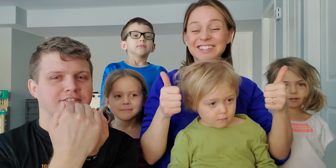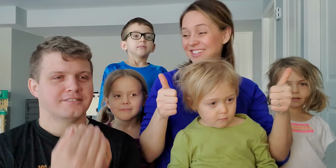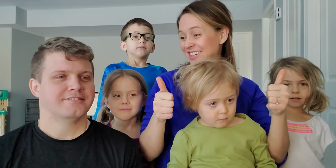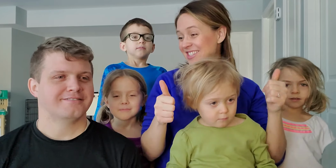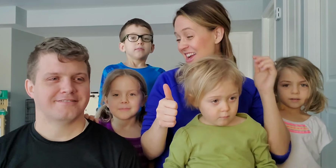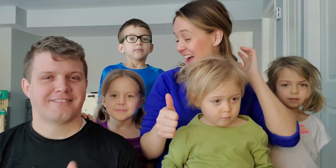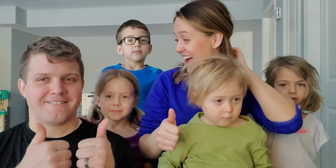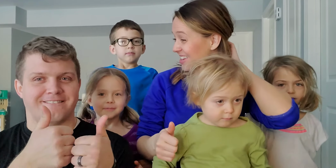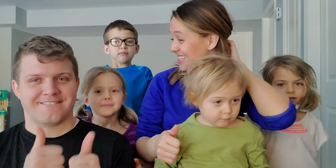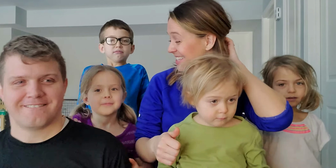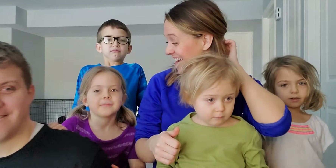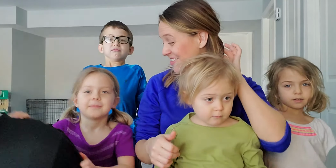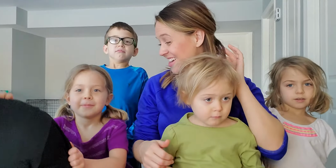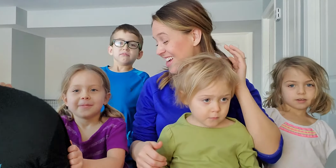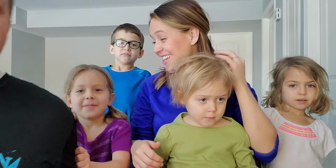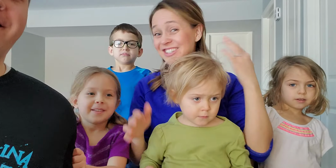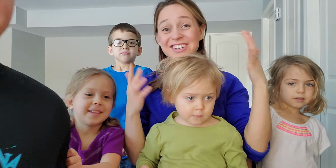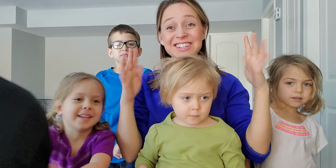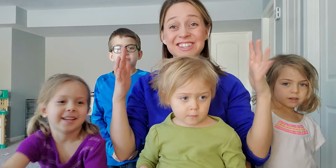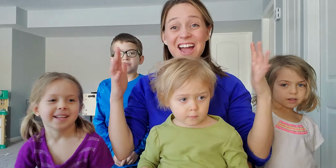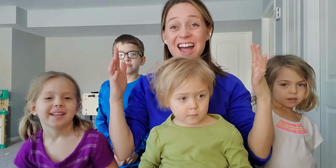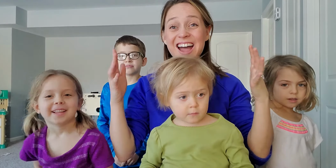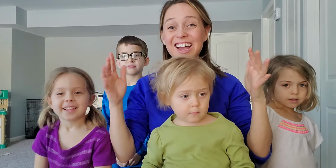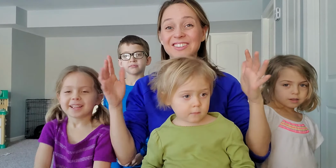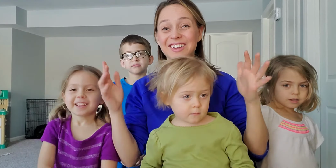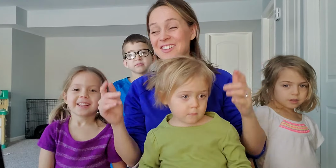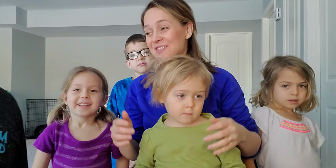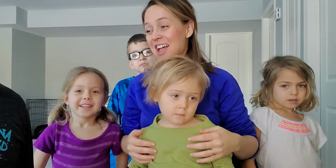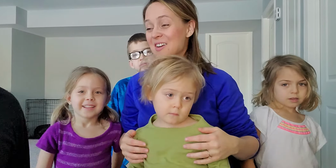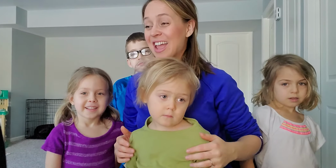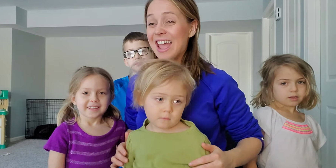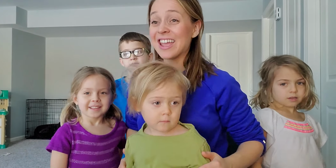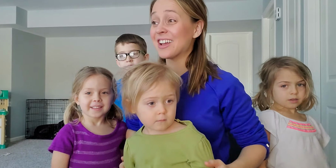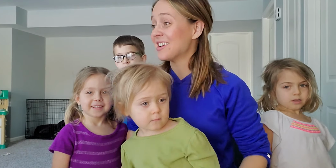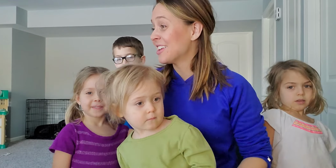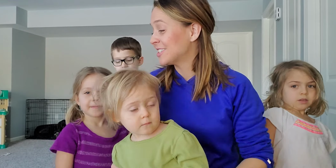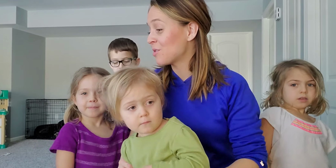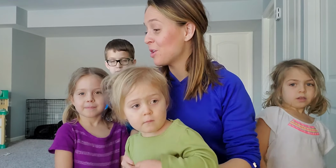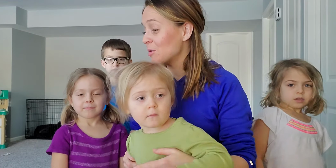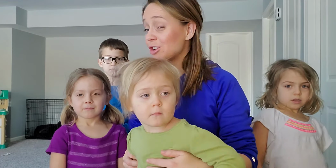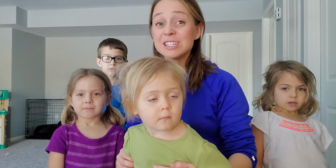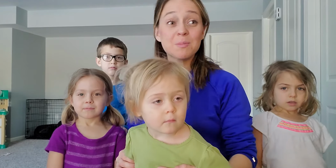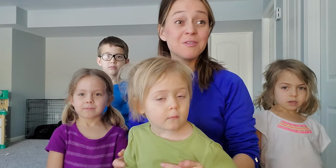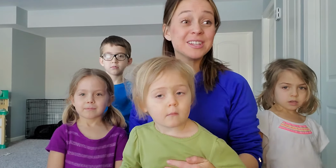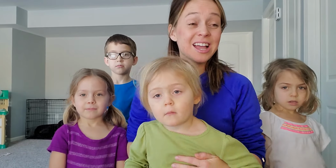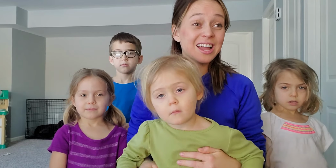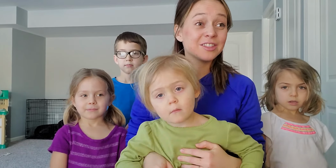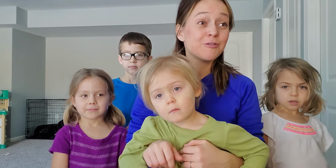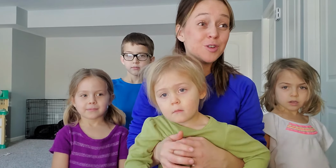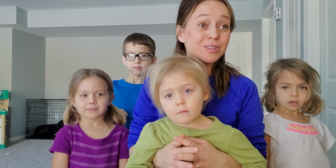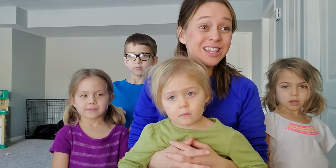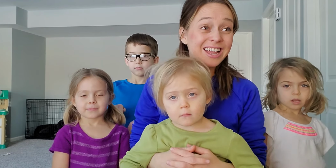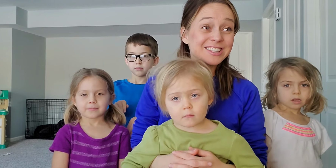Sandwich! Good job, a sandwich! Good job! Okay, so those are some of the food signs that